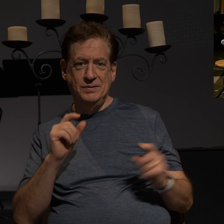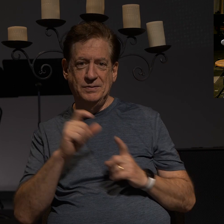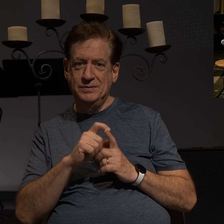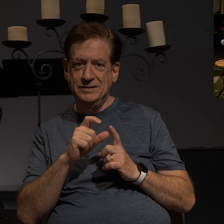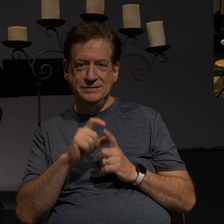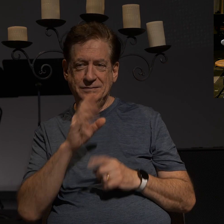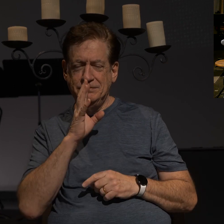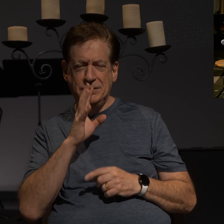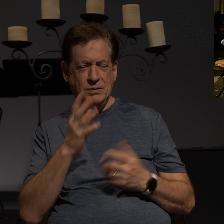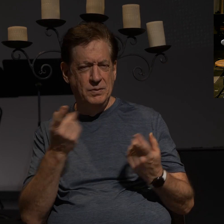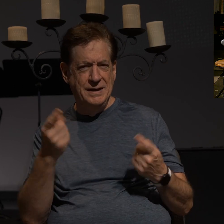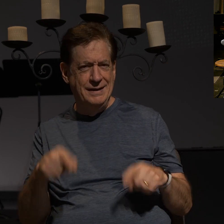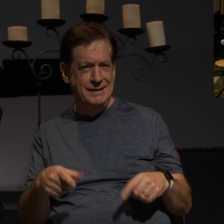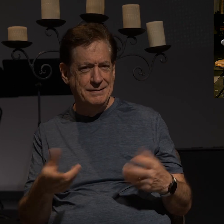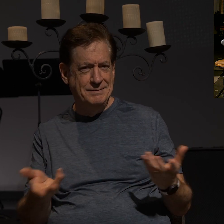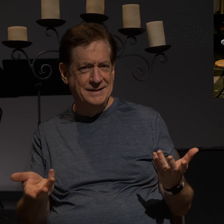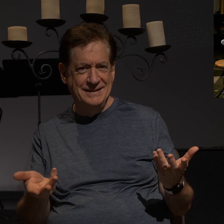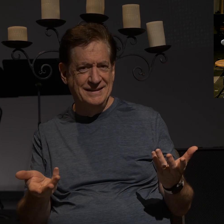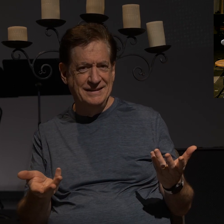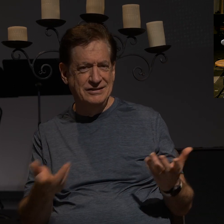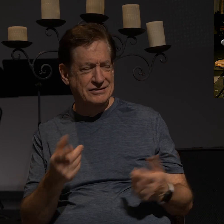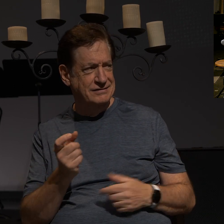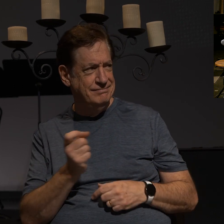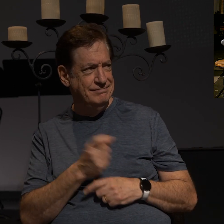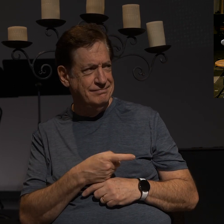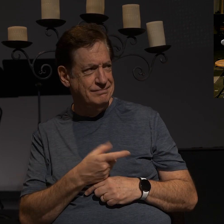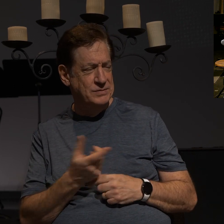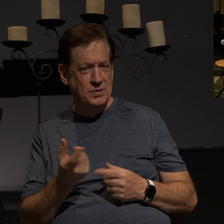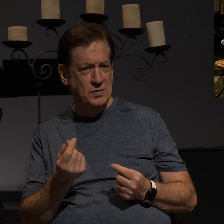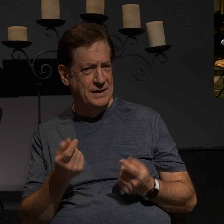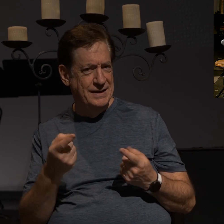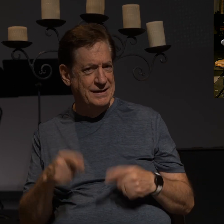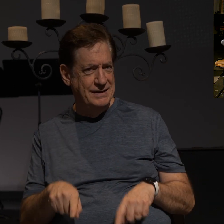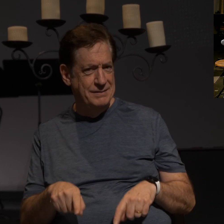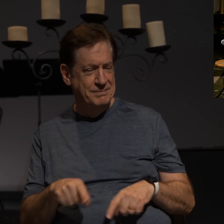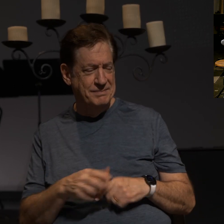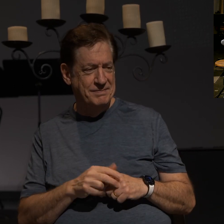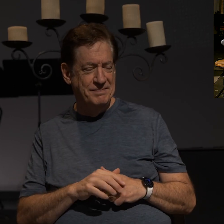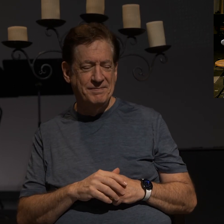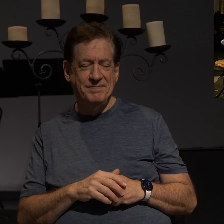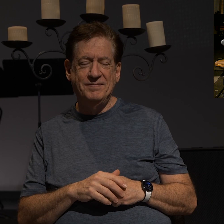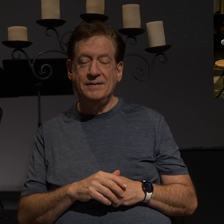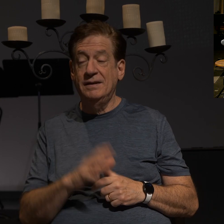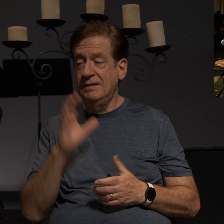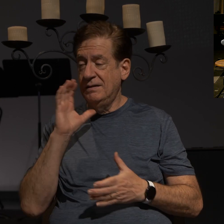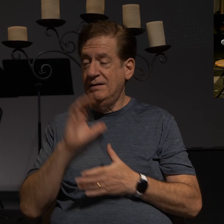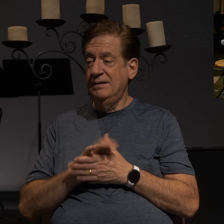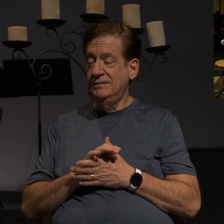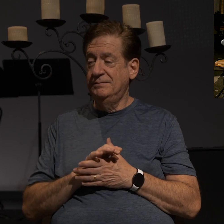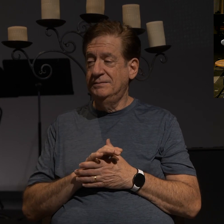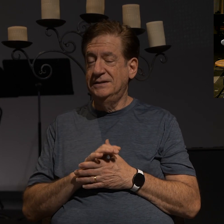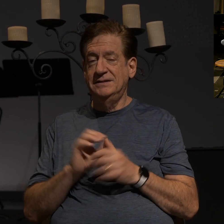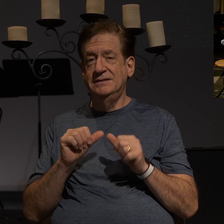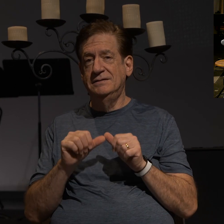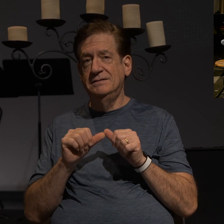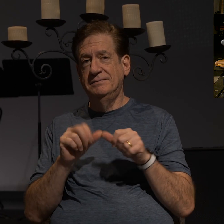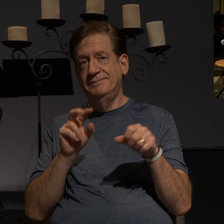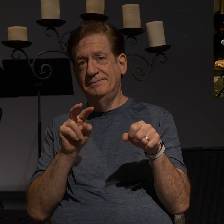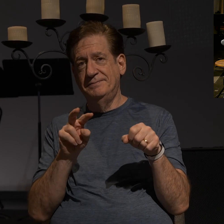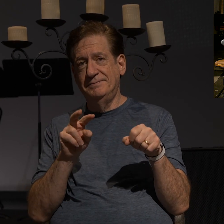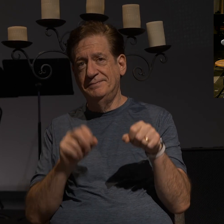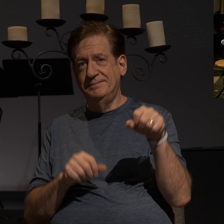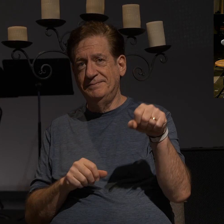spoken. What happened?" she asked. "What happened?" And the husband, continuing to stare straight